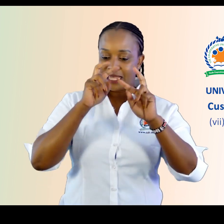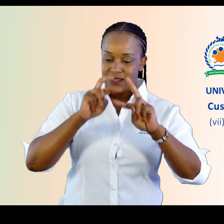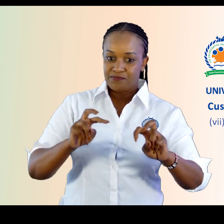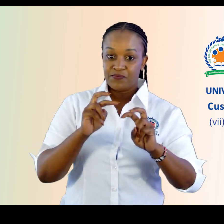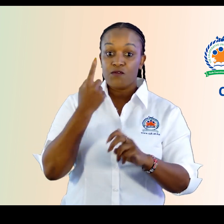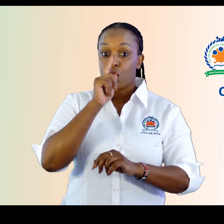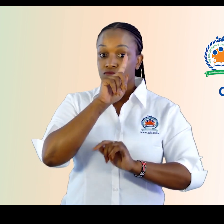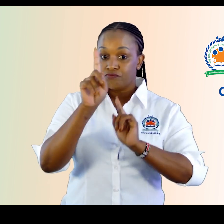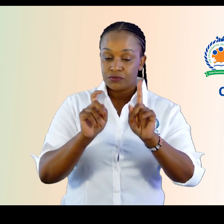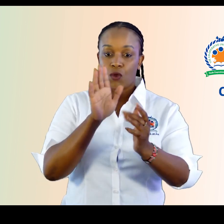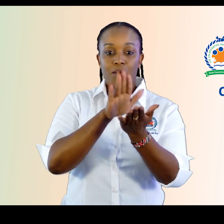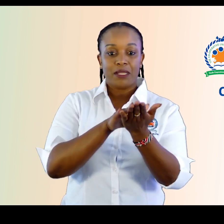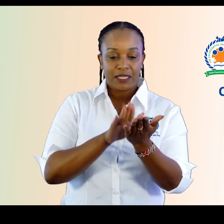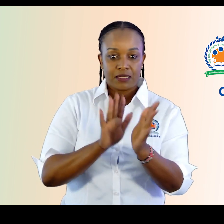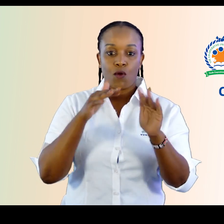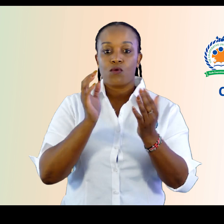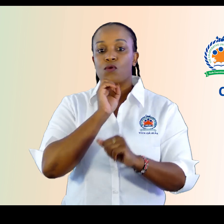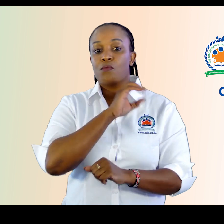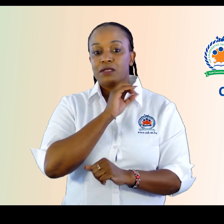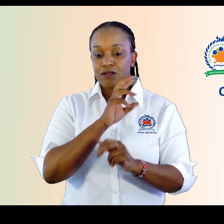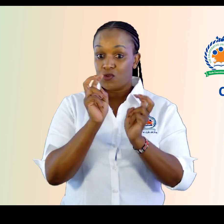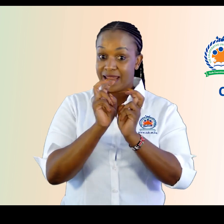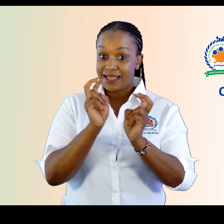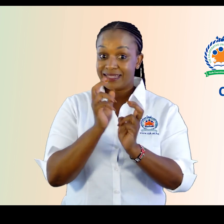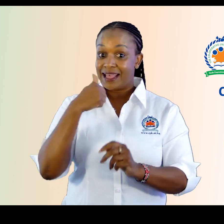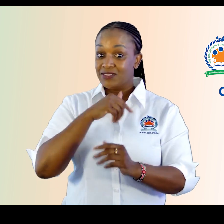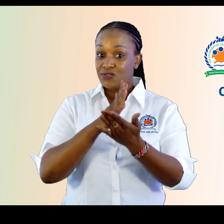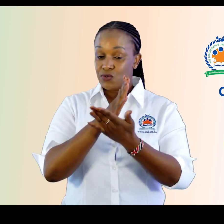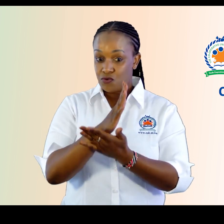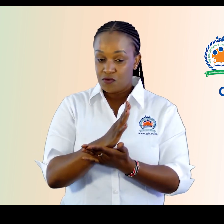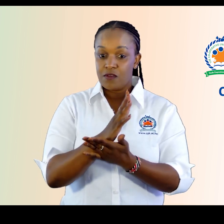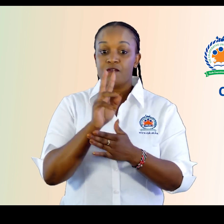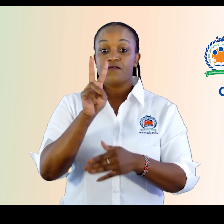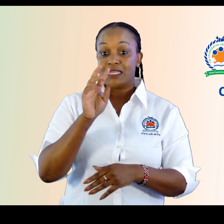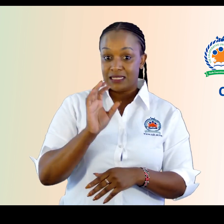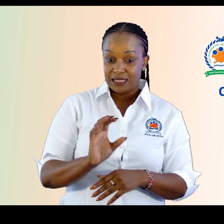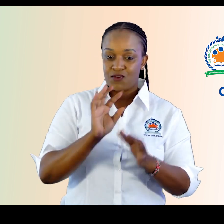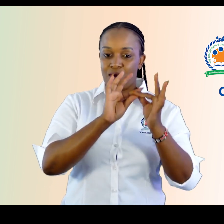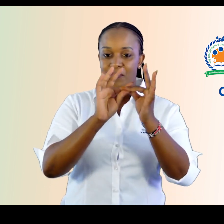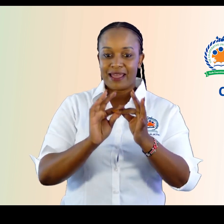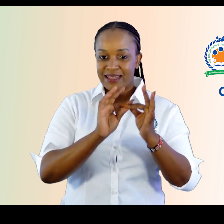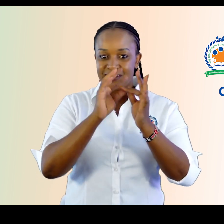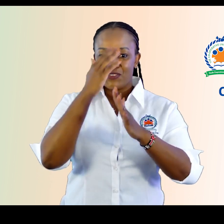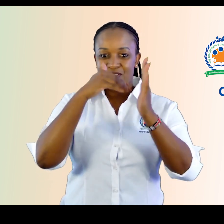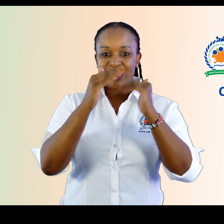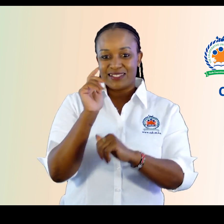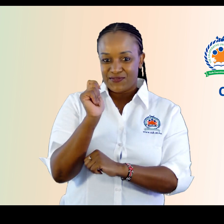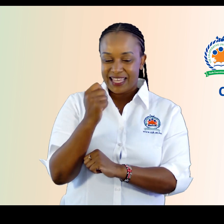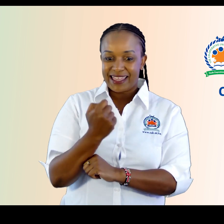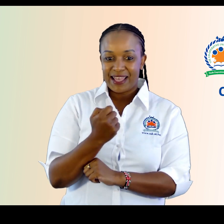sought. For inquiries, compliments, or complaints, contact us through Vice Chancellor, the Cooperative University of